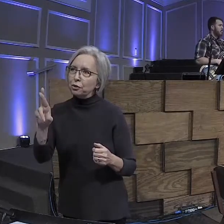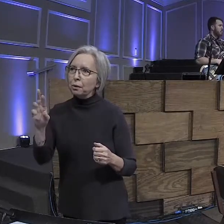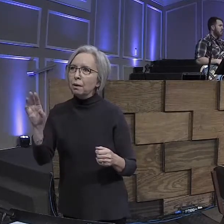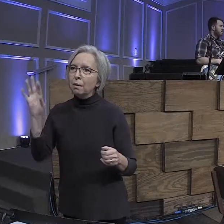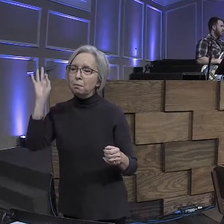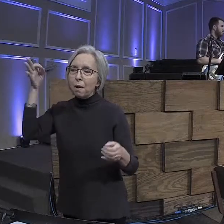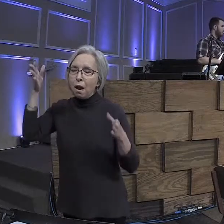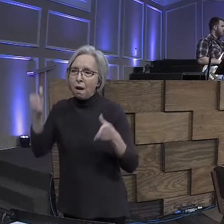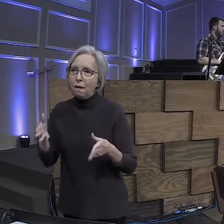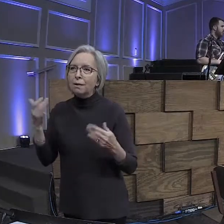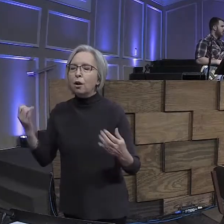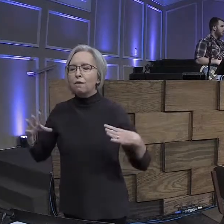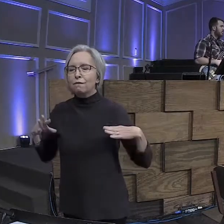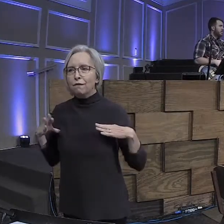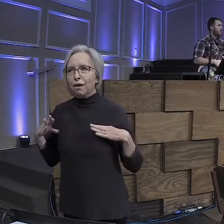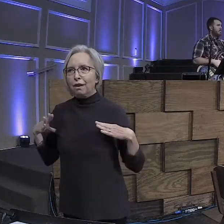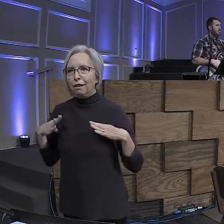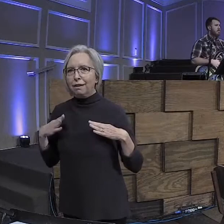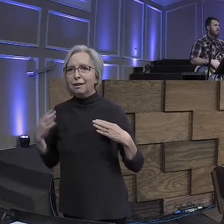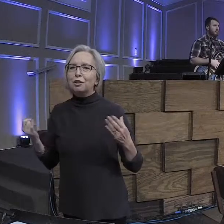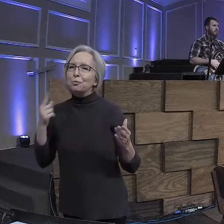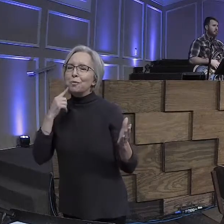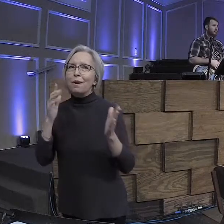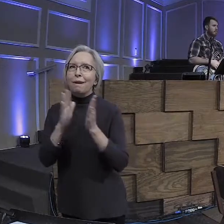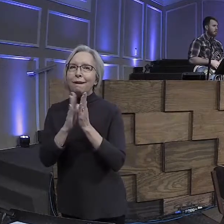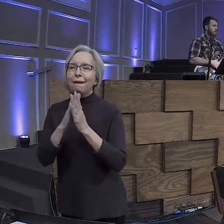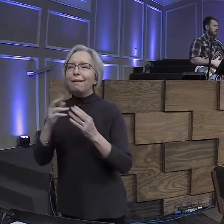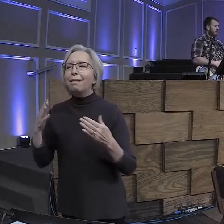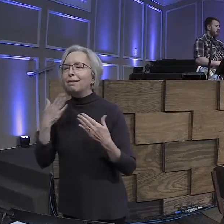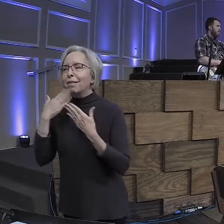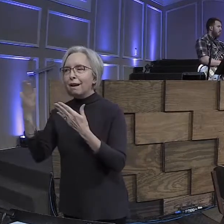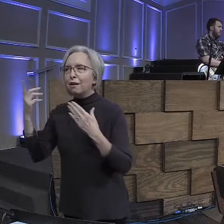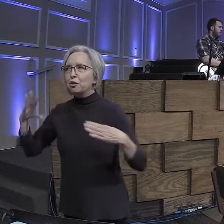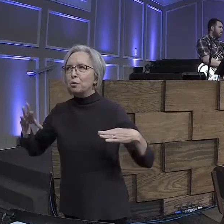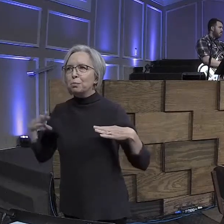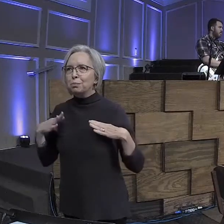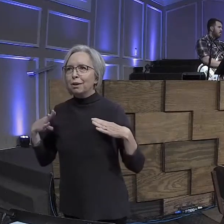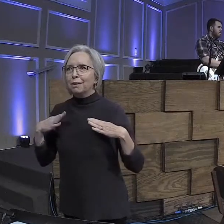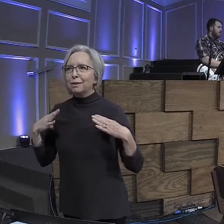it's our senior pastor. Would you praise the Lord for Pastor Chad and for his family?